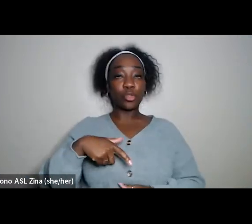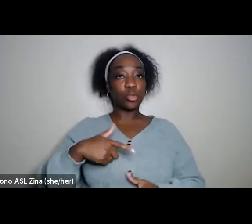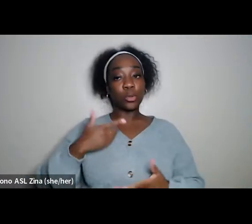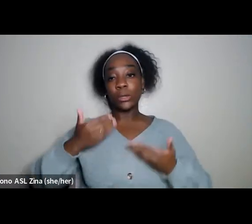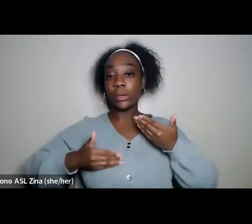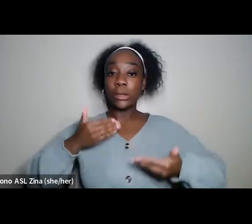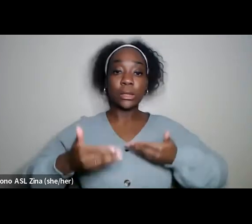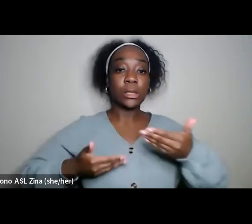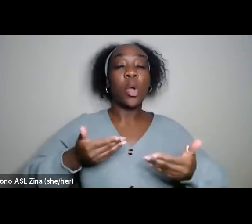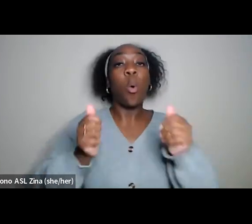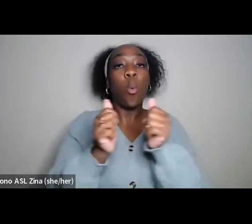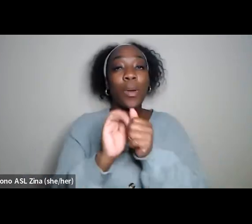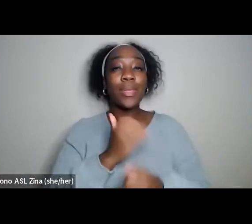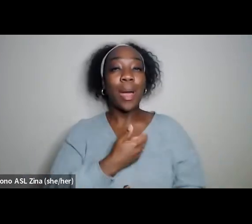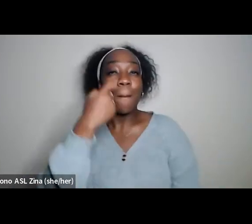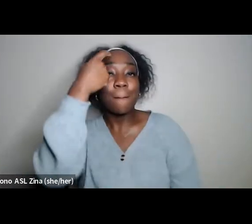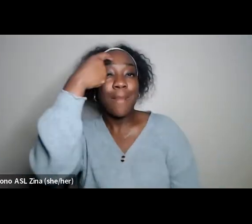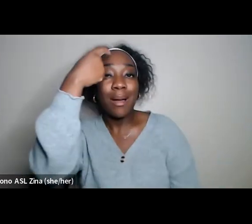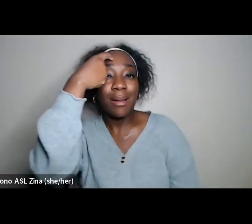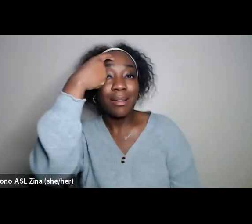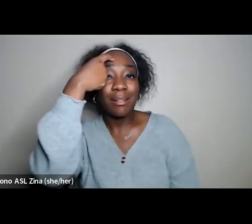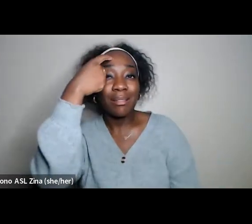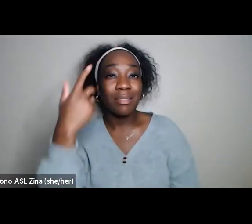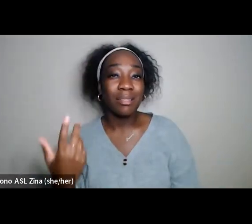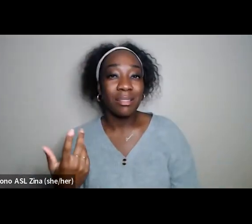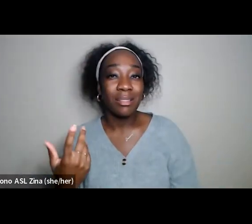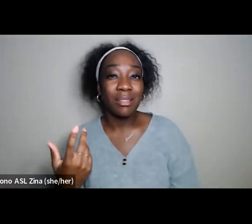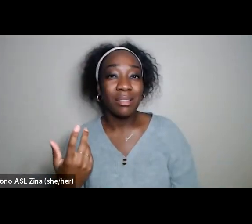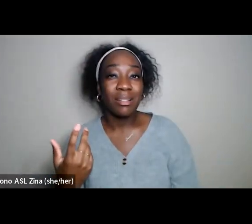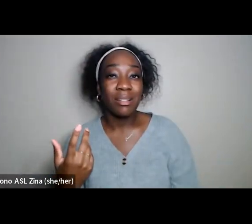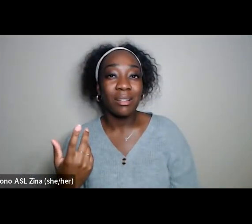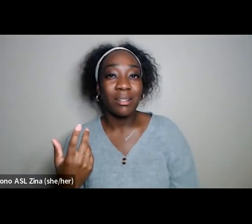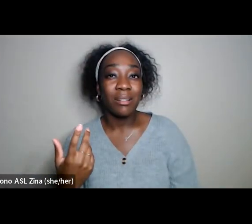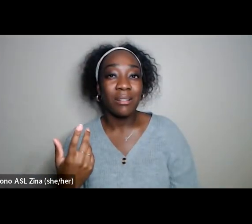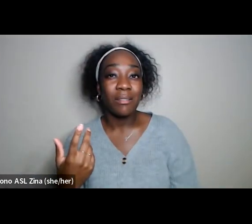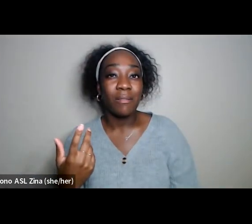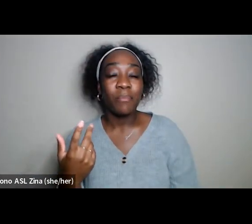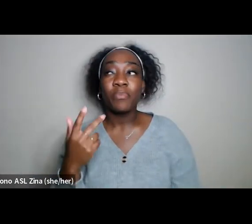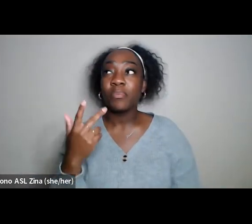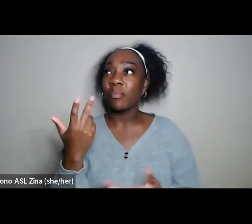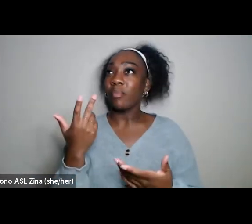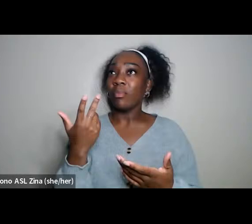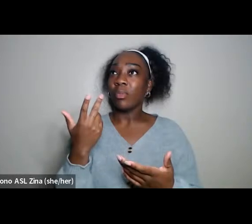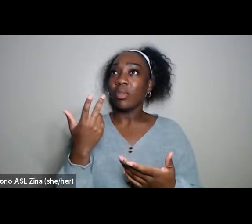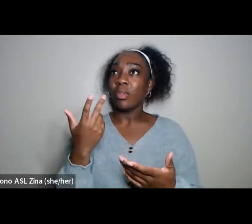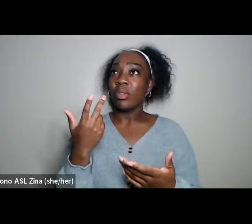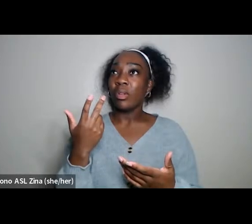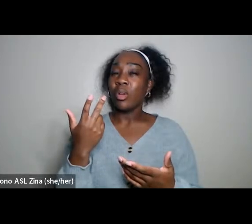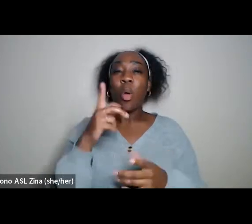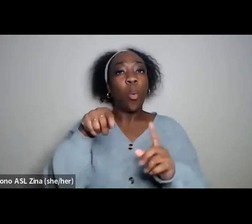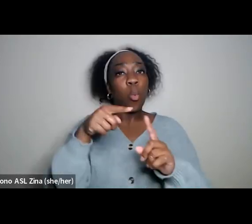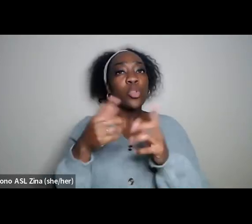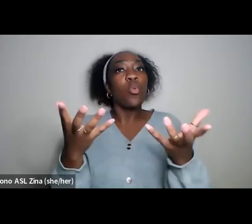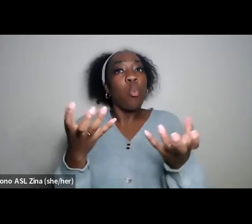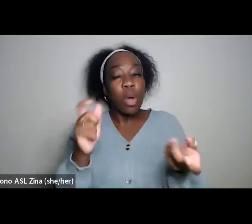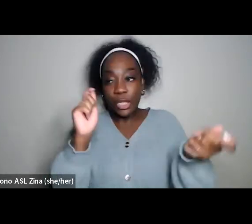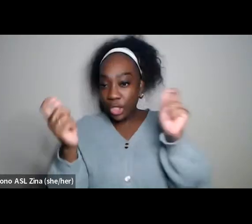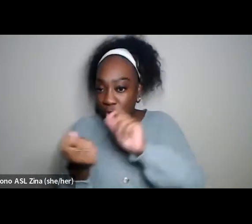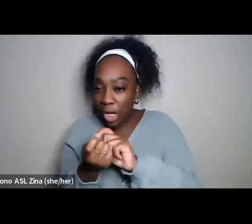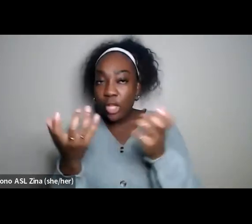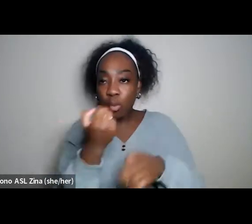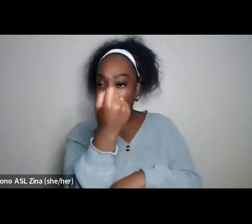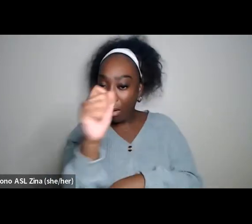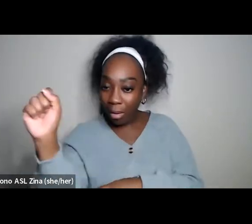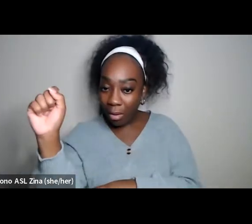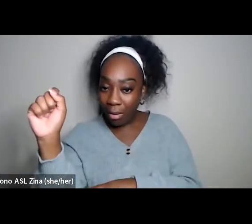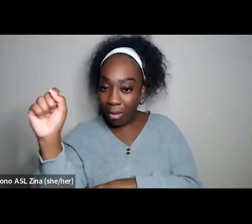thrust into revolution because they think about it. It's your spirit that moves you into it.